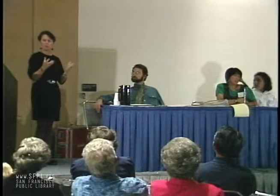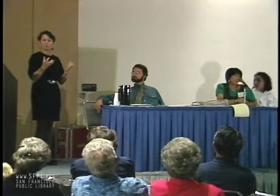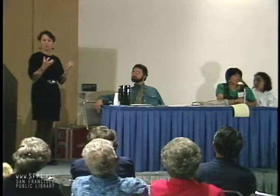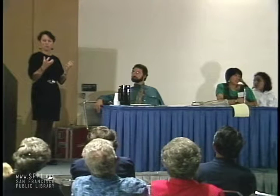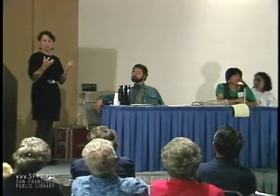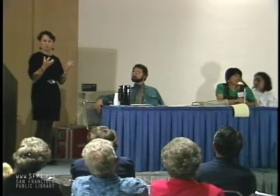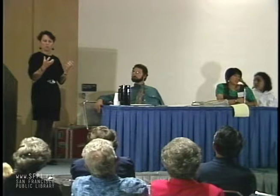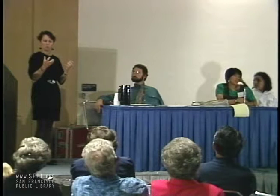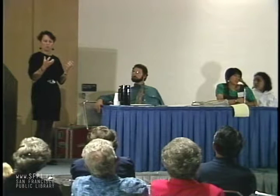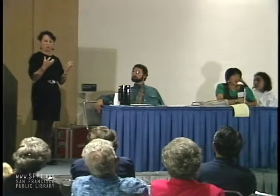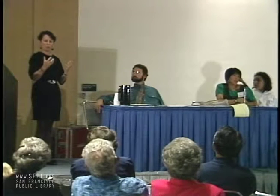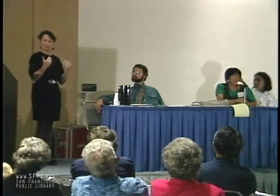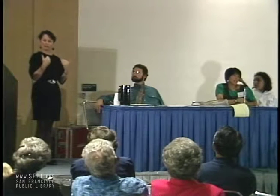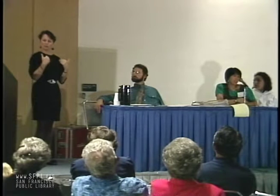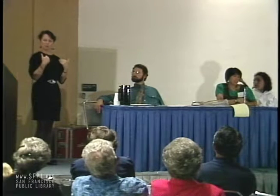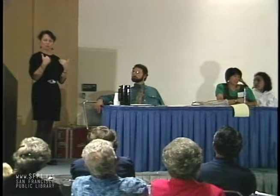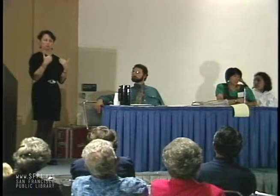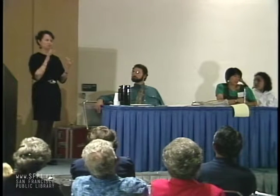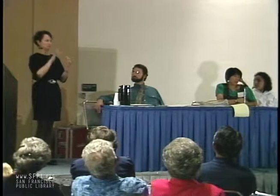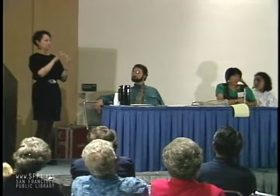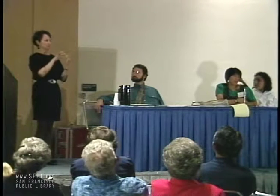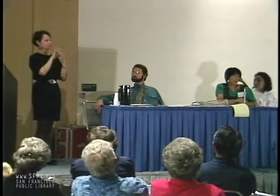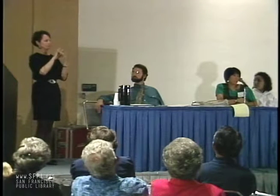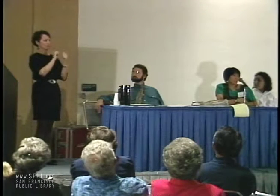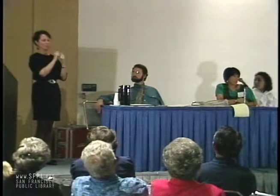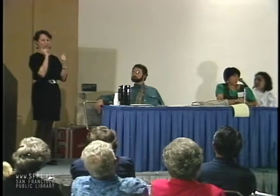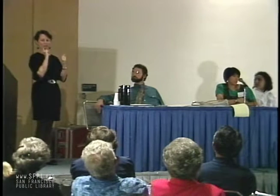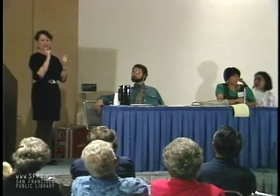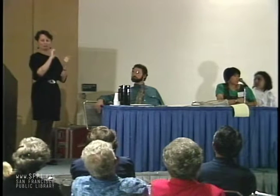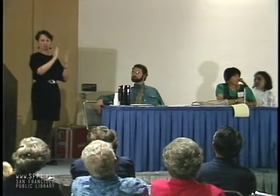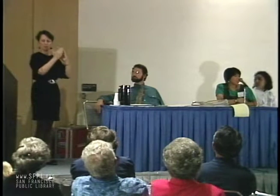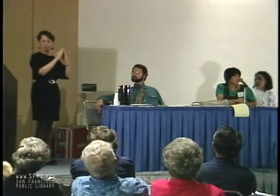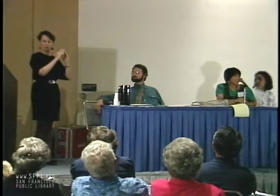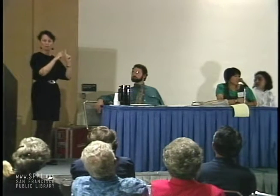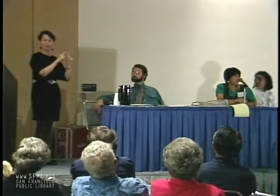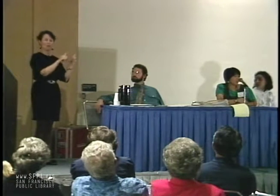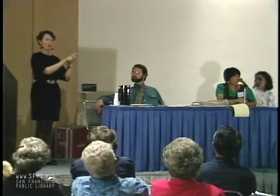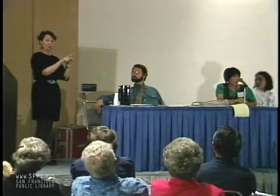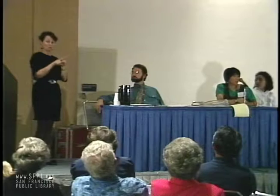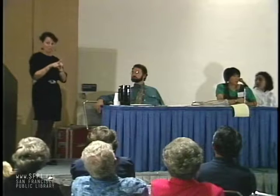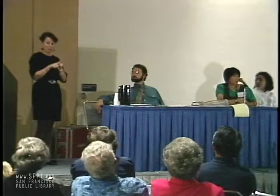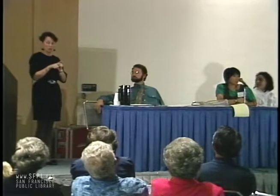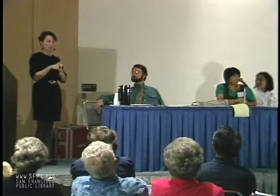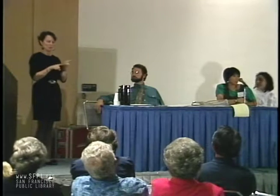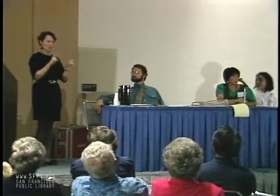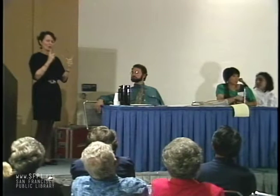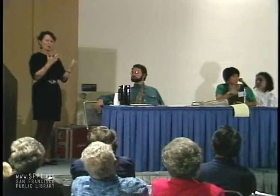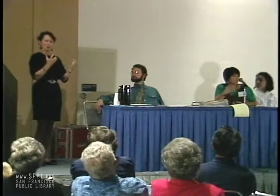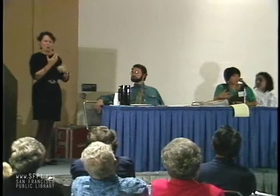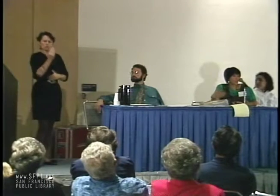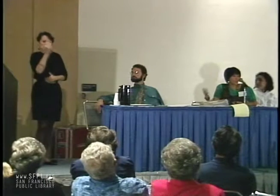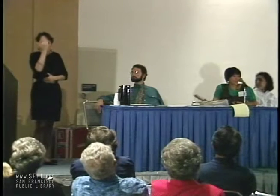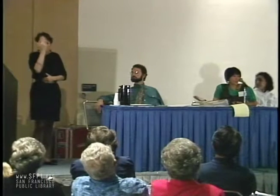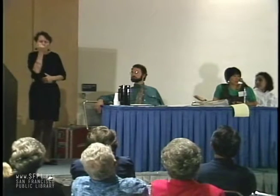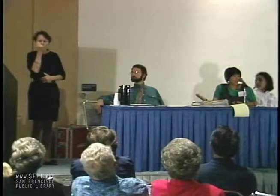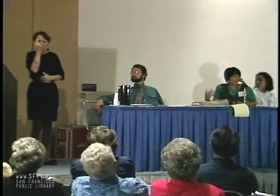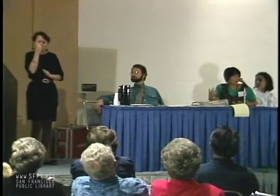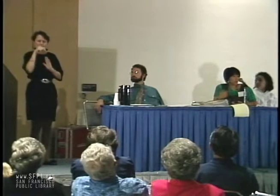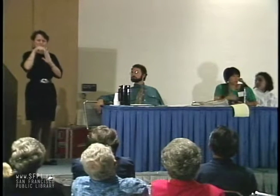to the deaf community, but equally so, they wish that they could know and really understand to the full depth that Lonnie even already referred